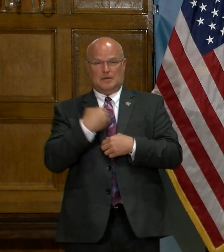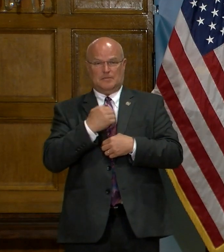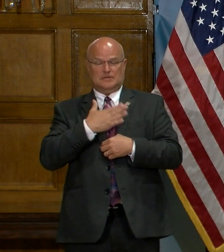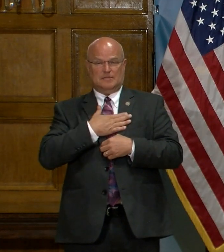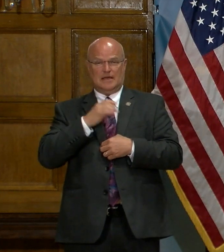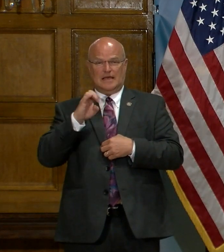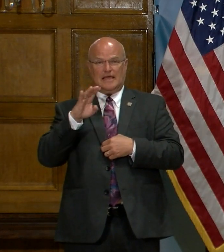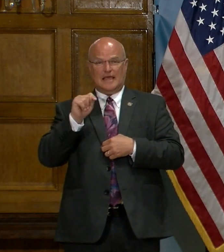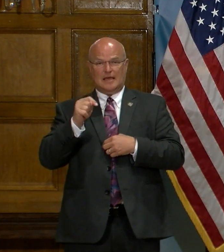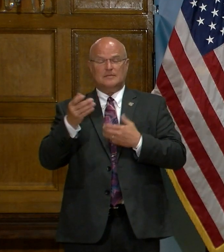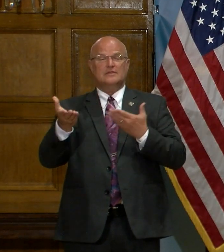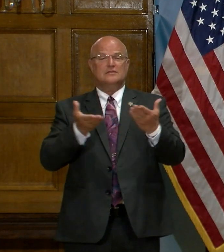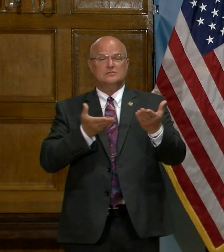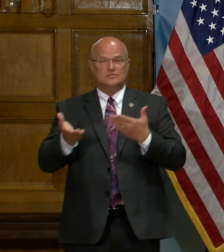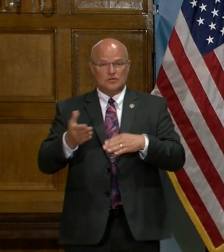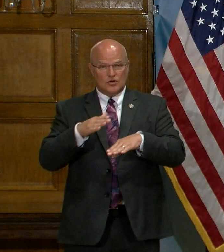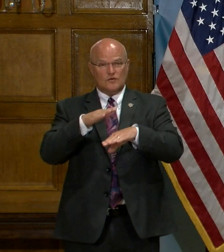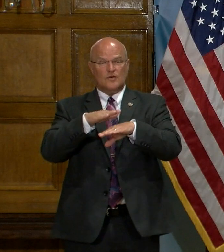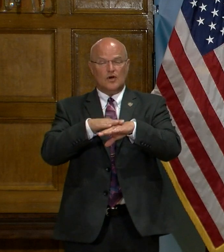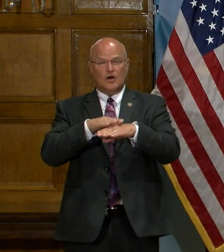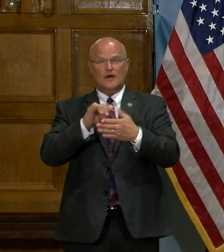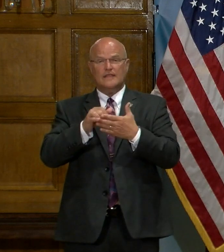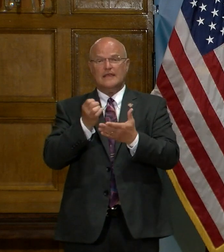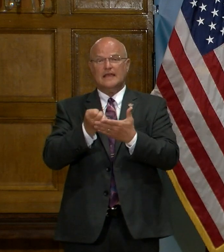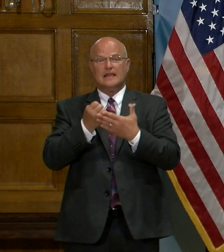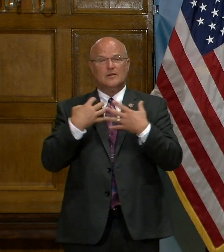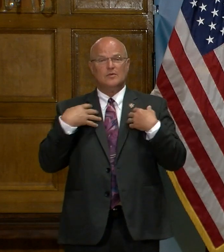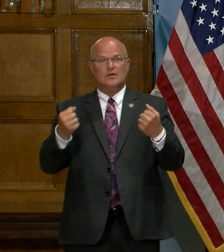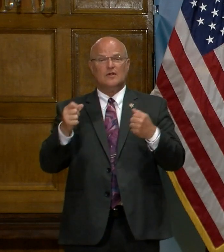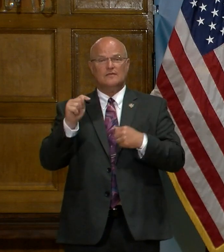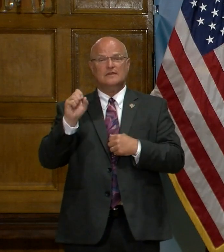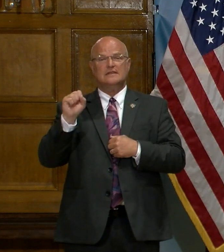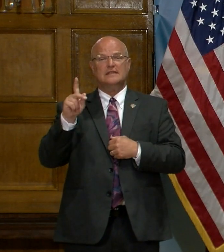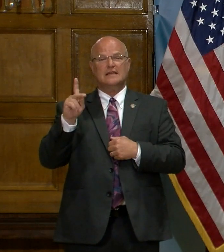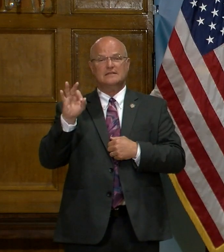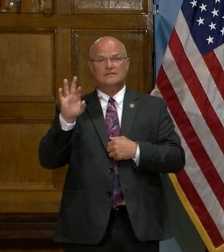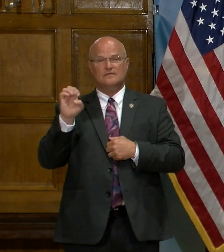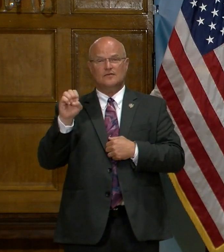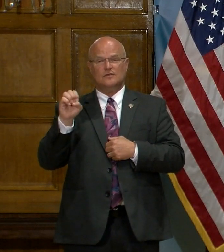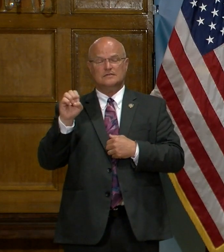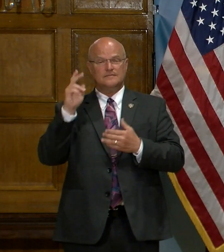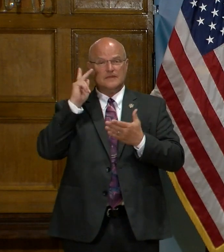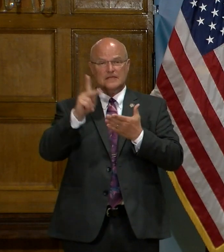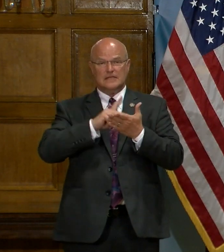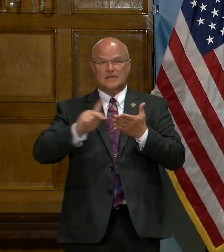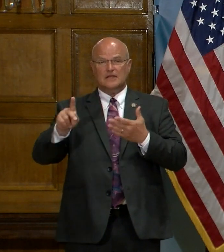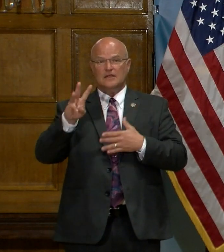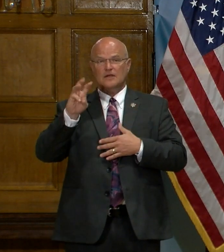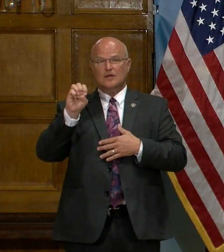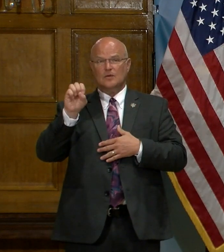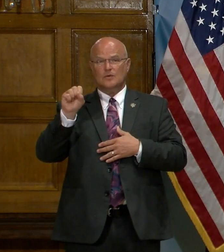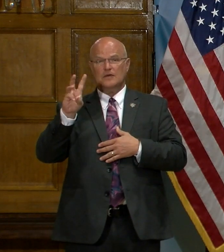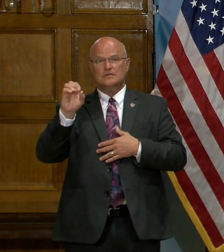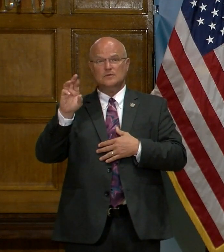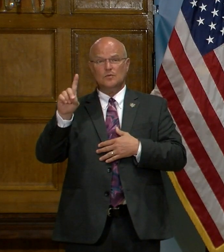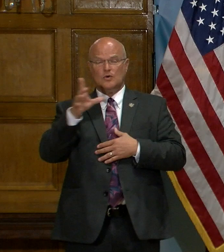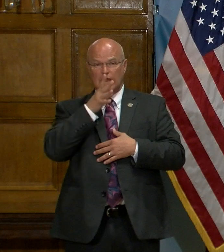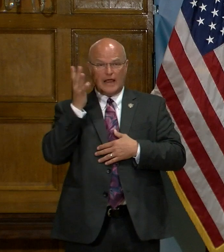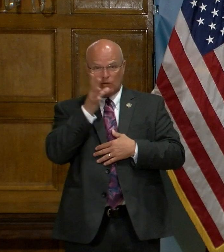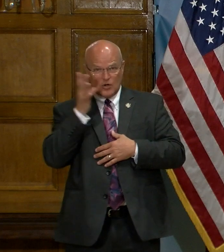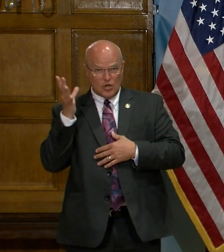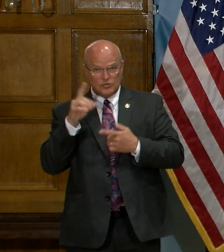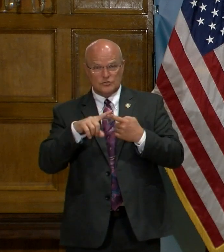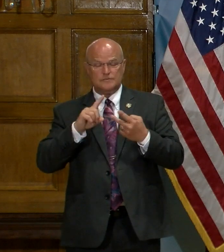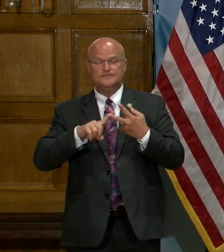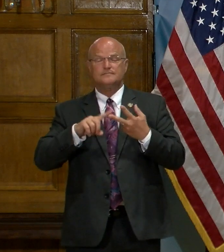that served on the Economic Recovery Task Force, Secretary Wes Ward of